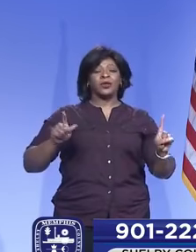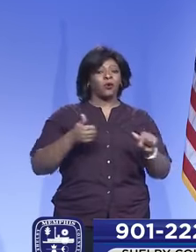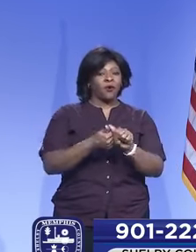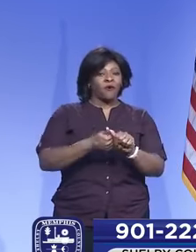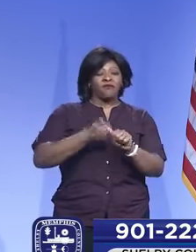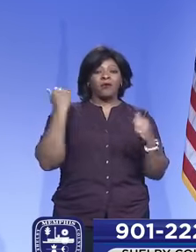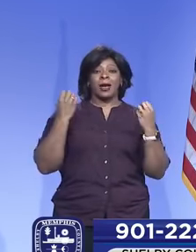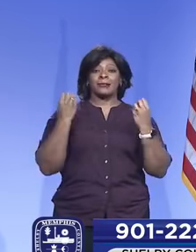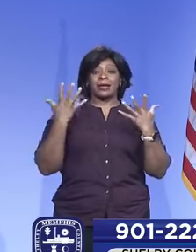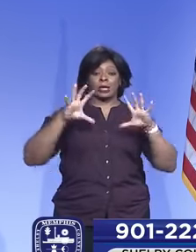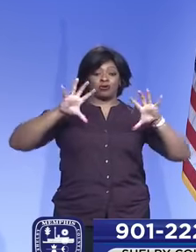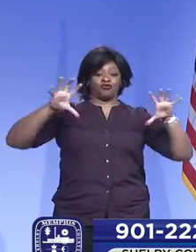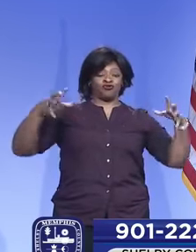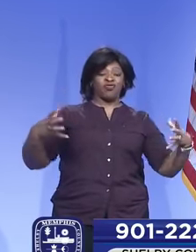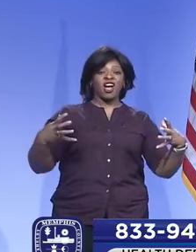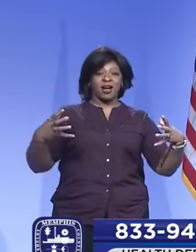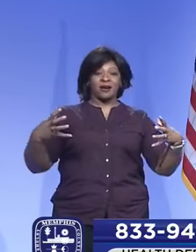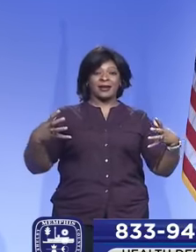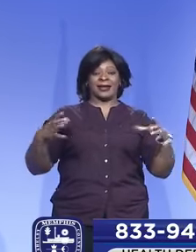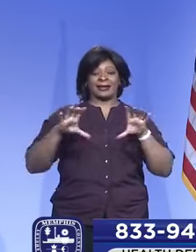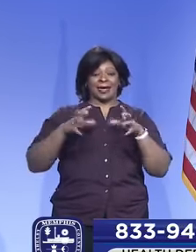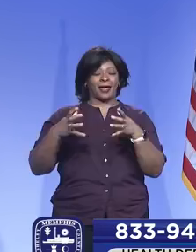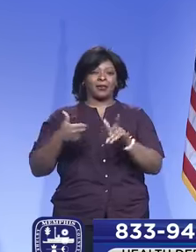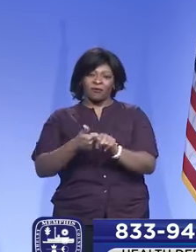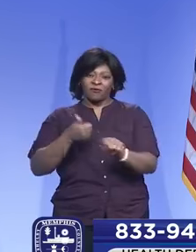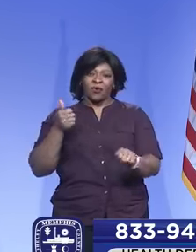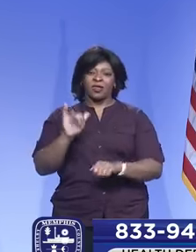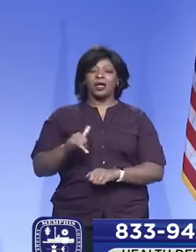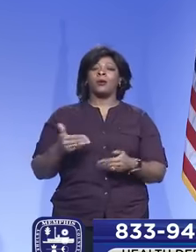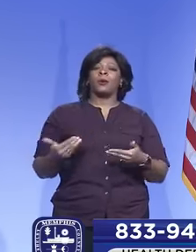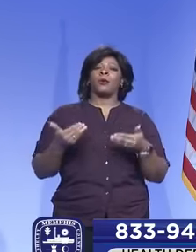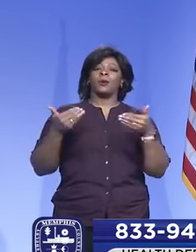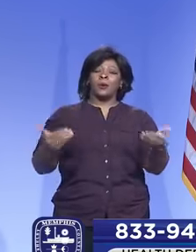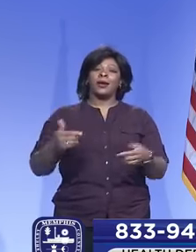avoid crowds and gatherings, to go get tested,